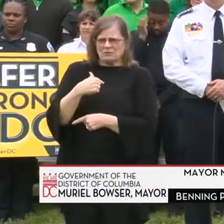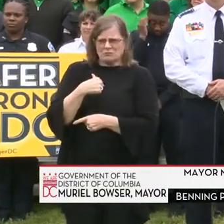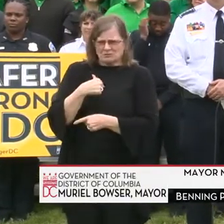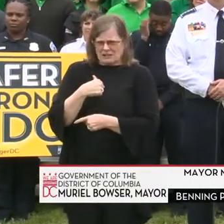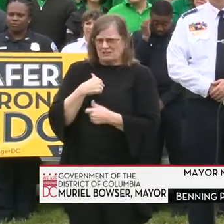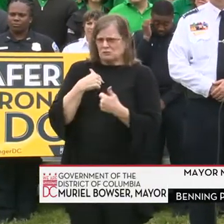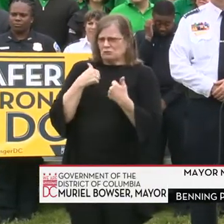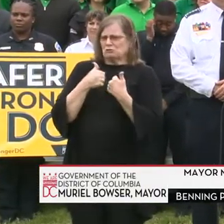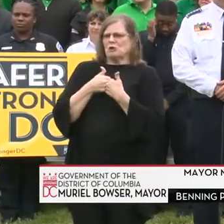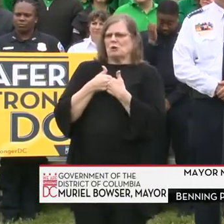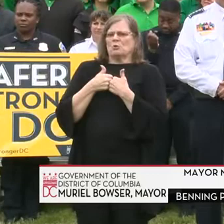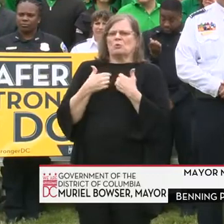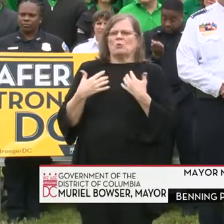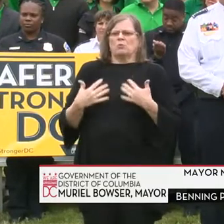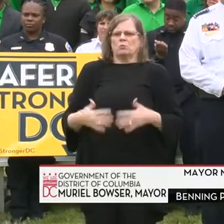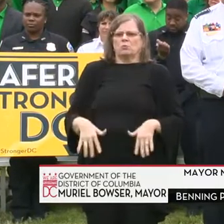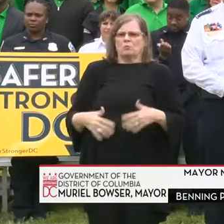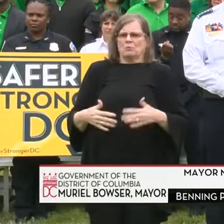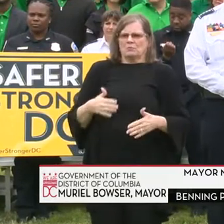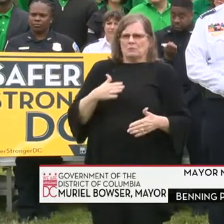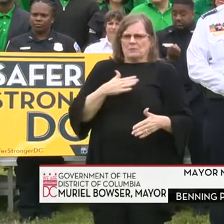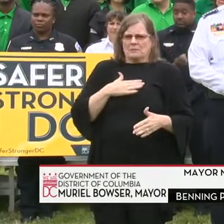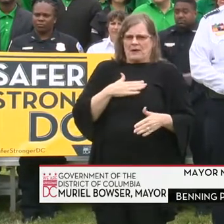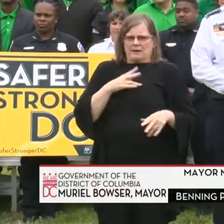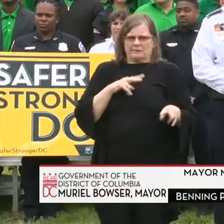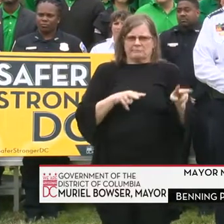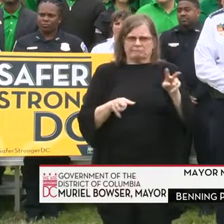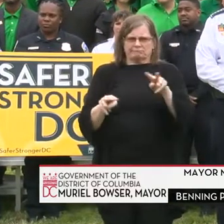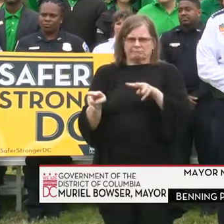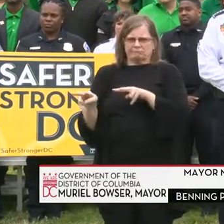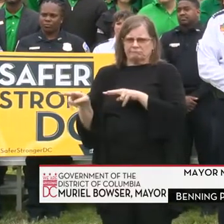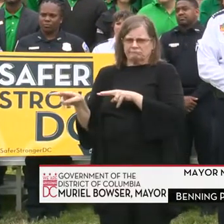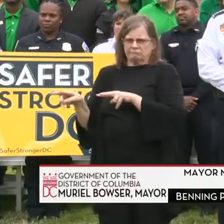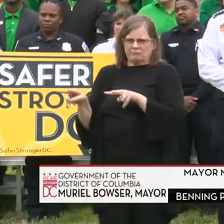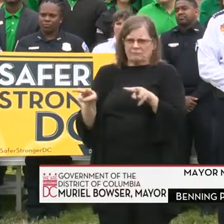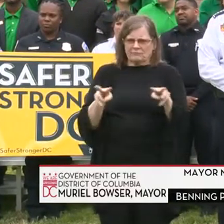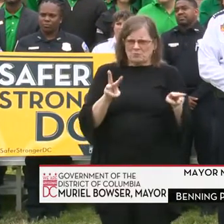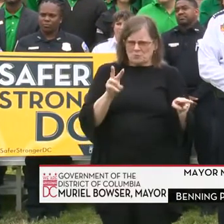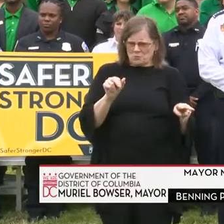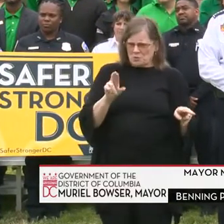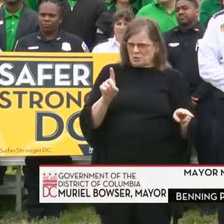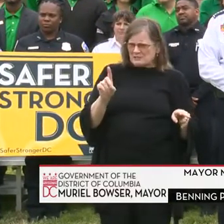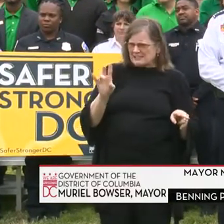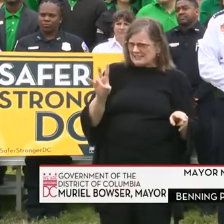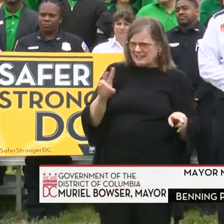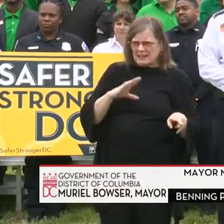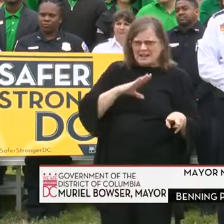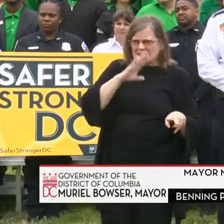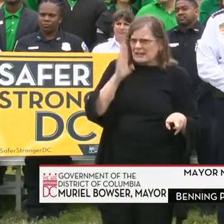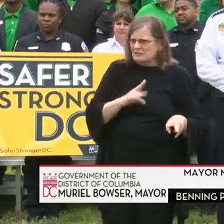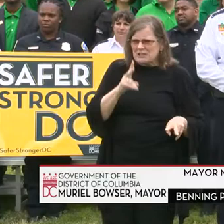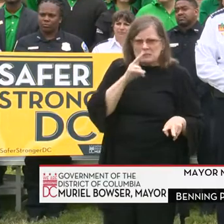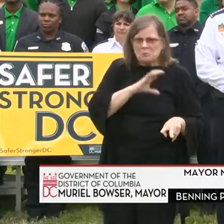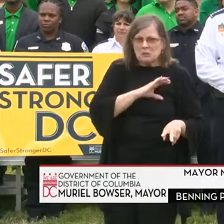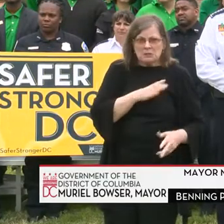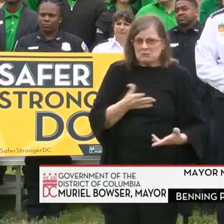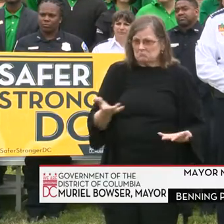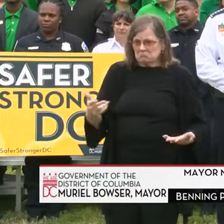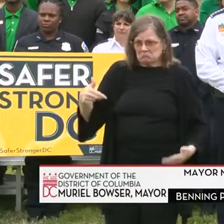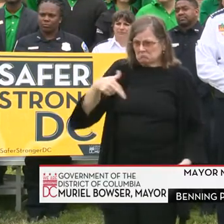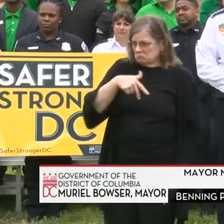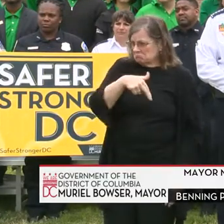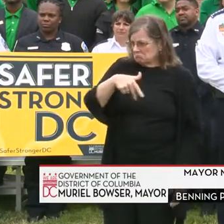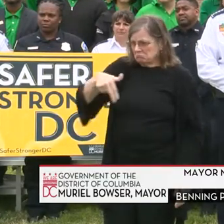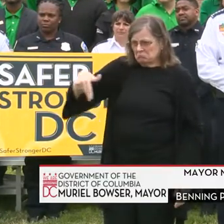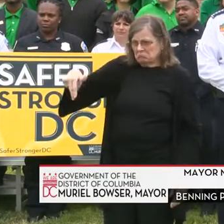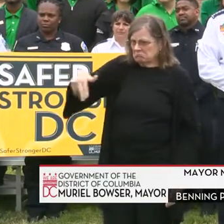because from my observation, Ward 7, I'll never see any police actually out walking